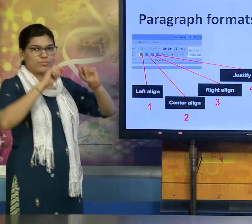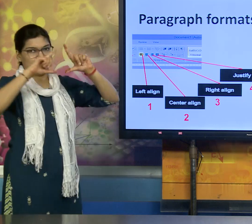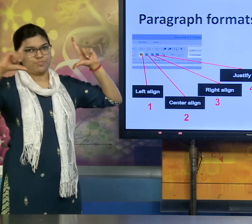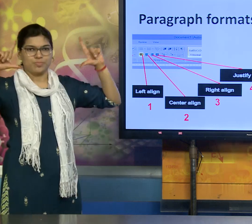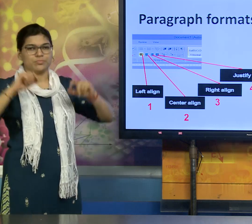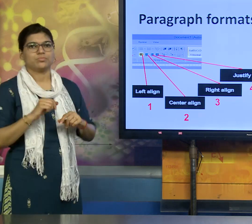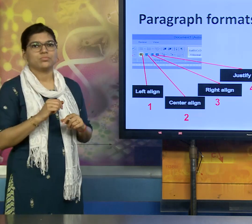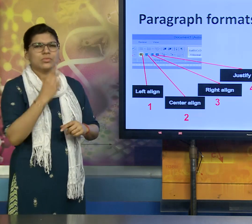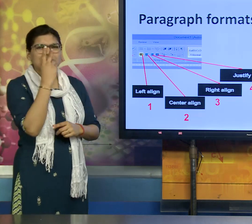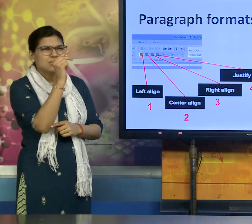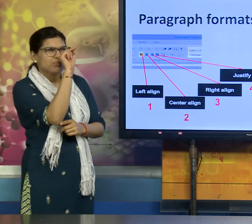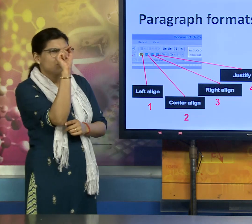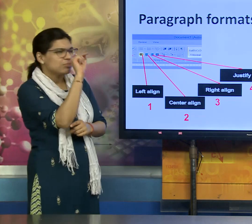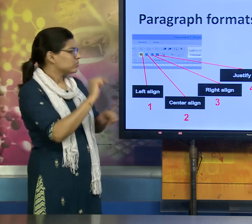middle. You can see